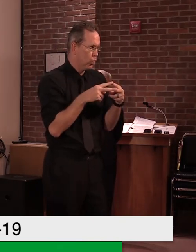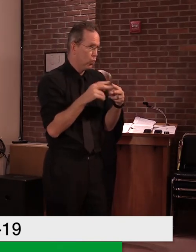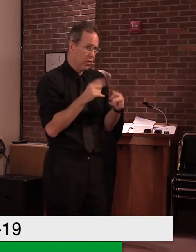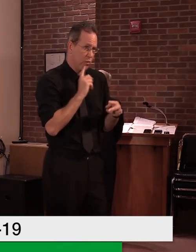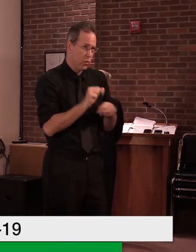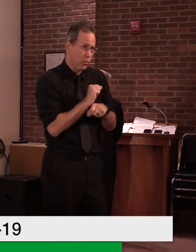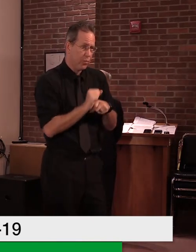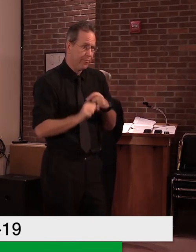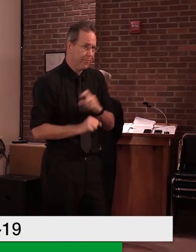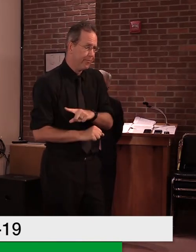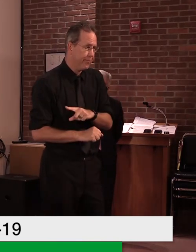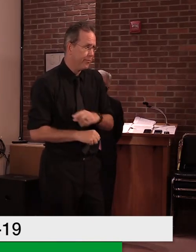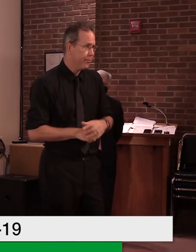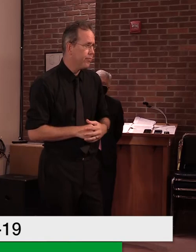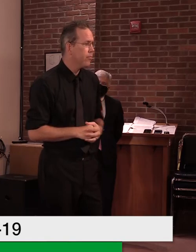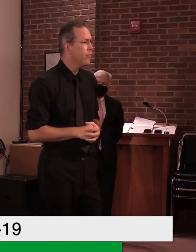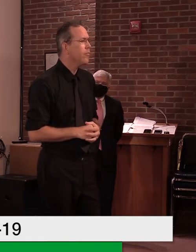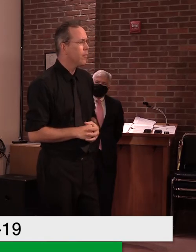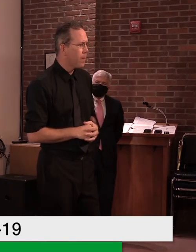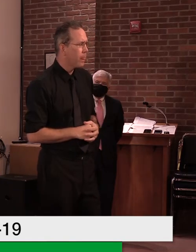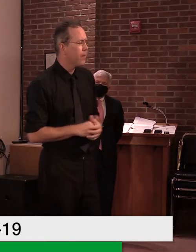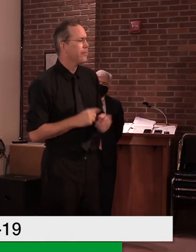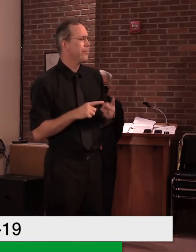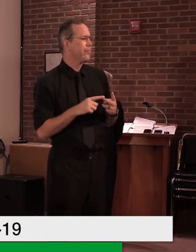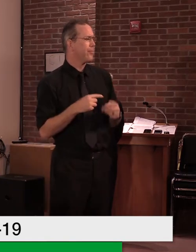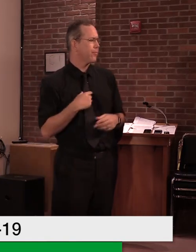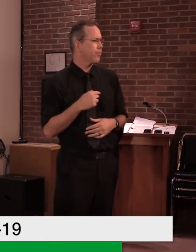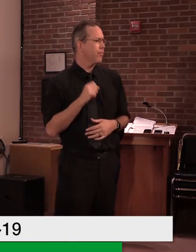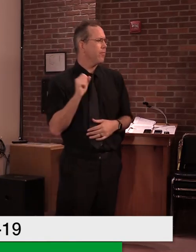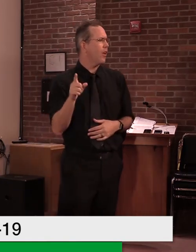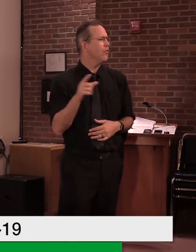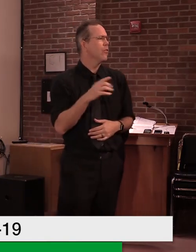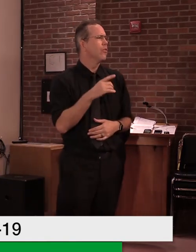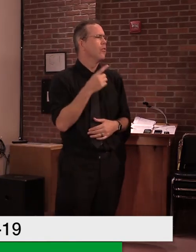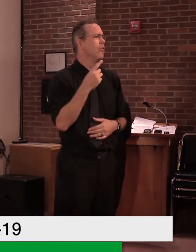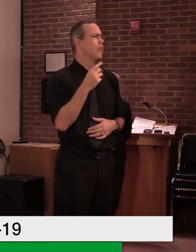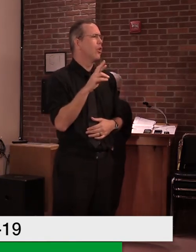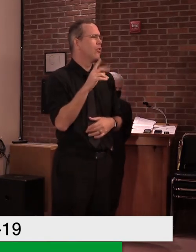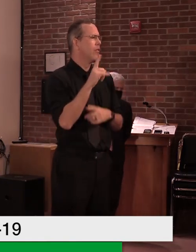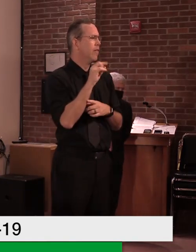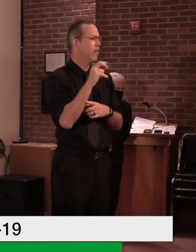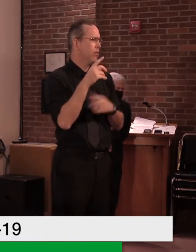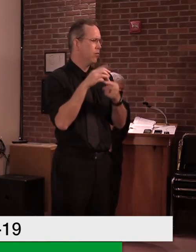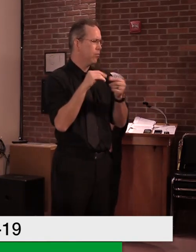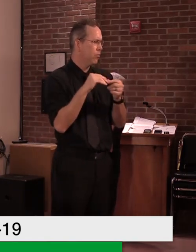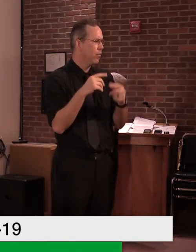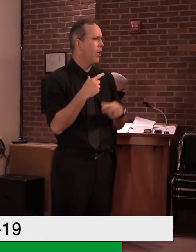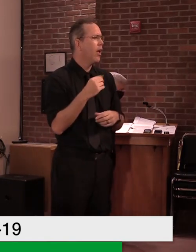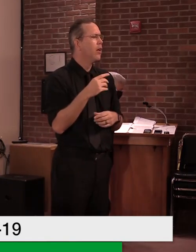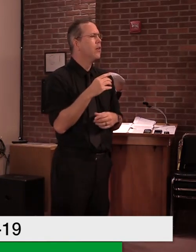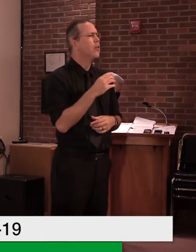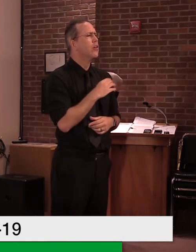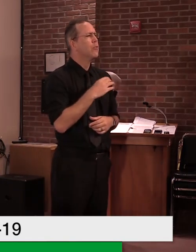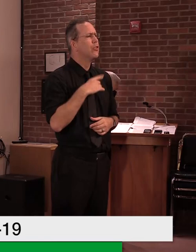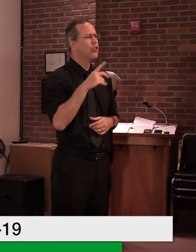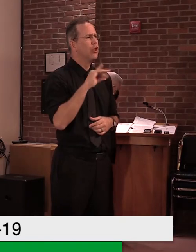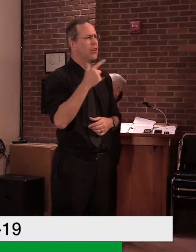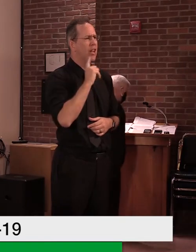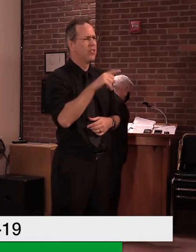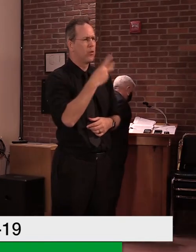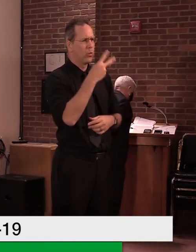answer the first question, and maybe Commissioner Sherling could answer the second question in terms of PPE and